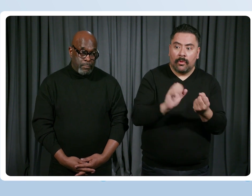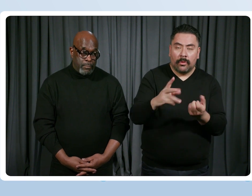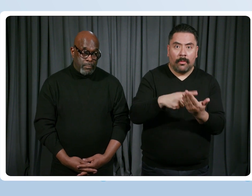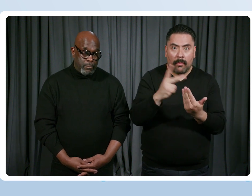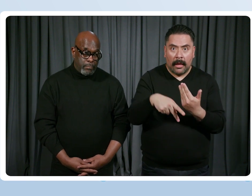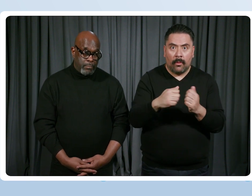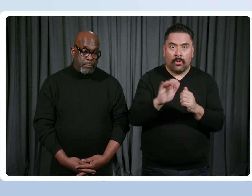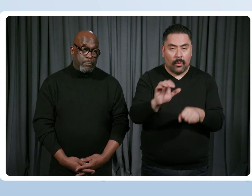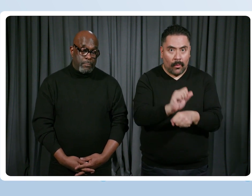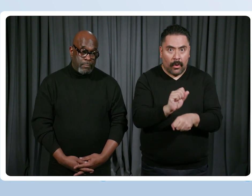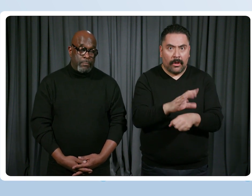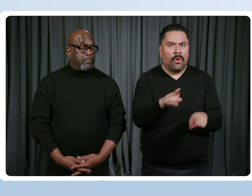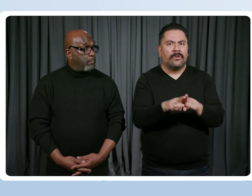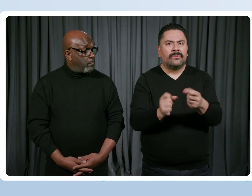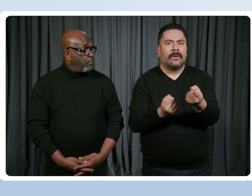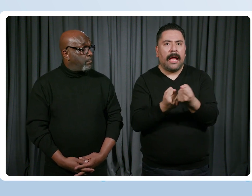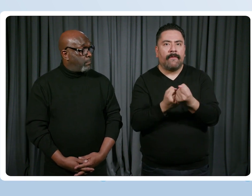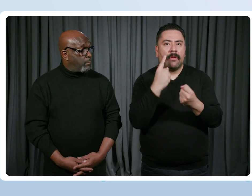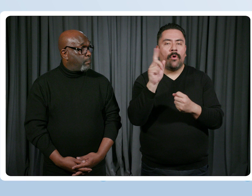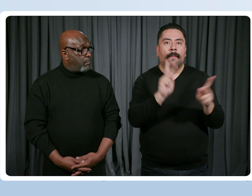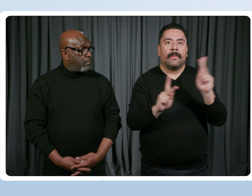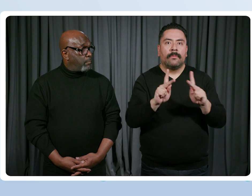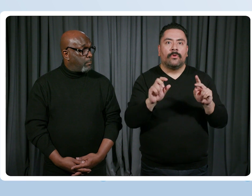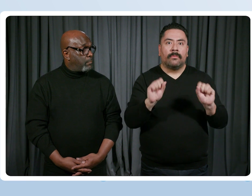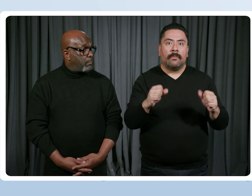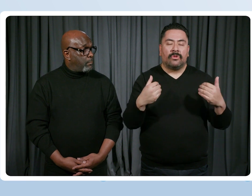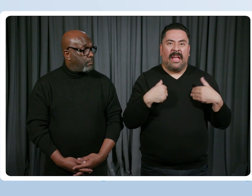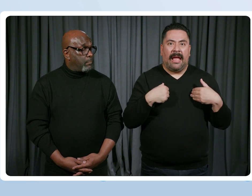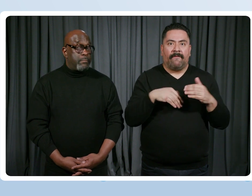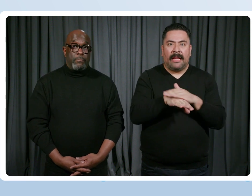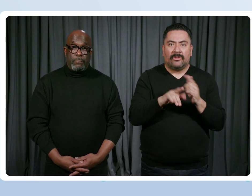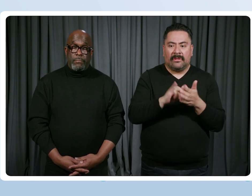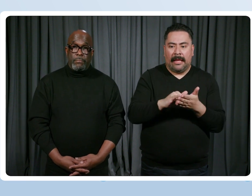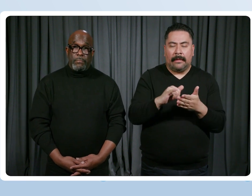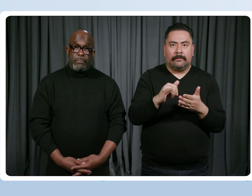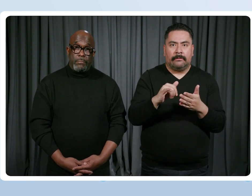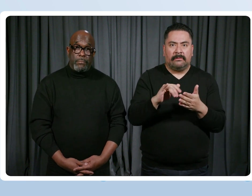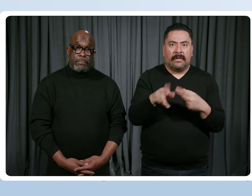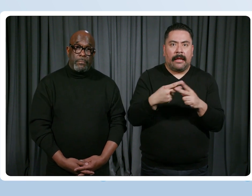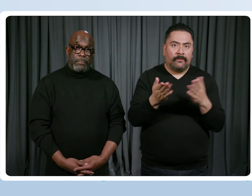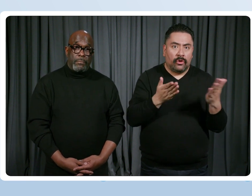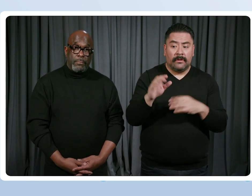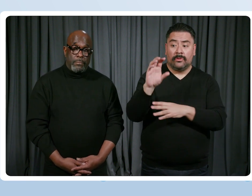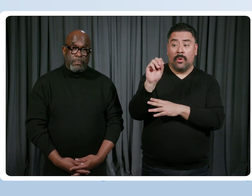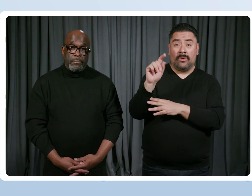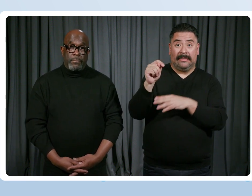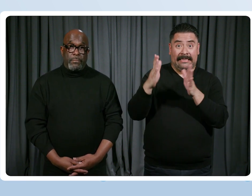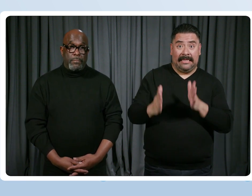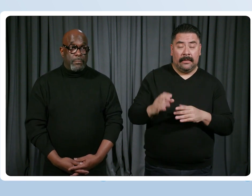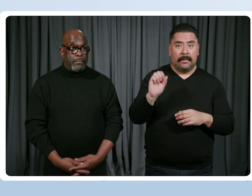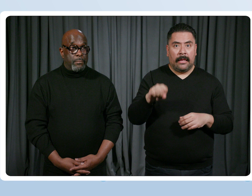that you're doing and advocate for people to be able to have access to those services. And occupational therapists can